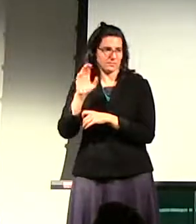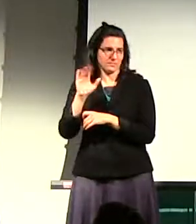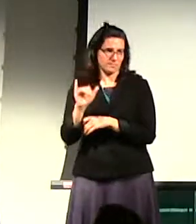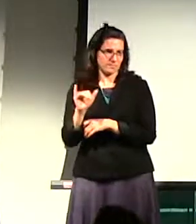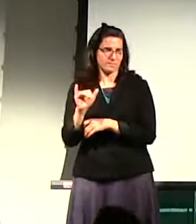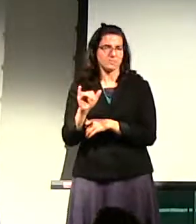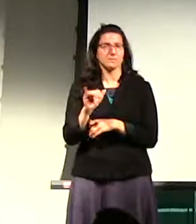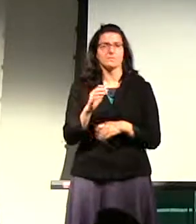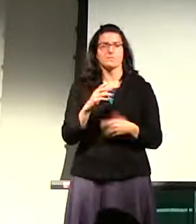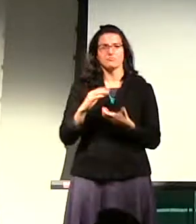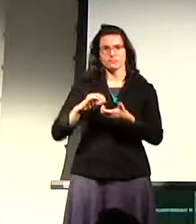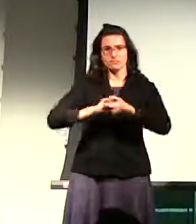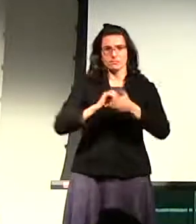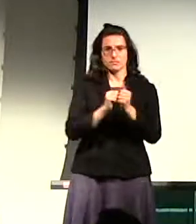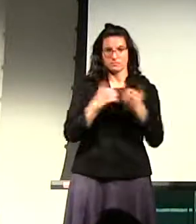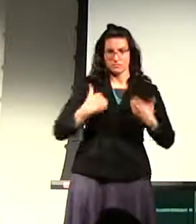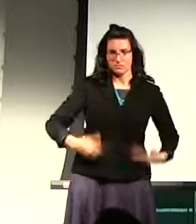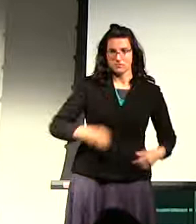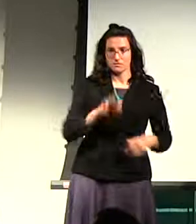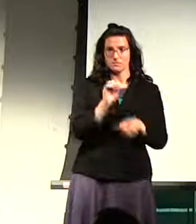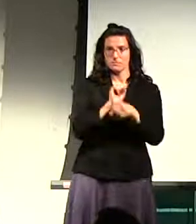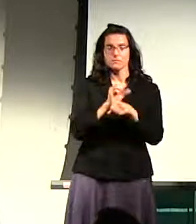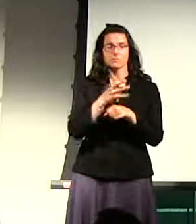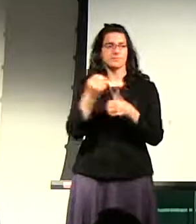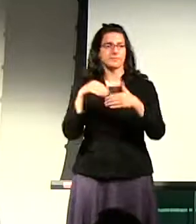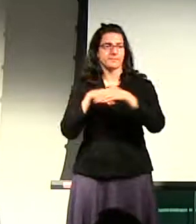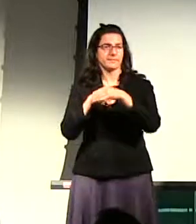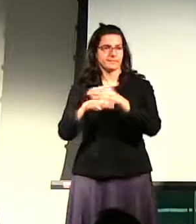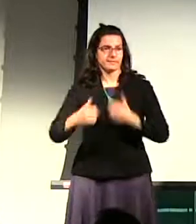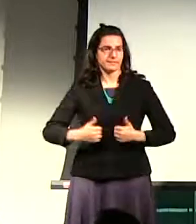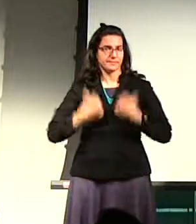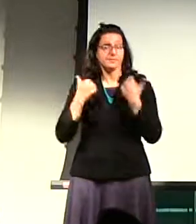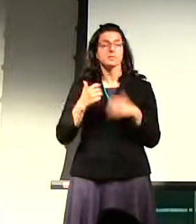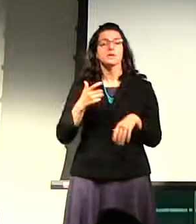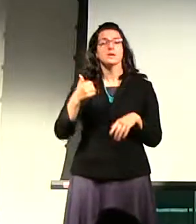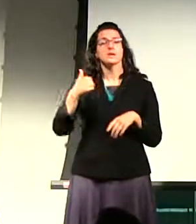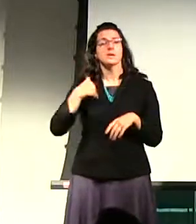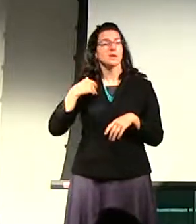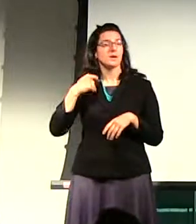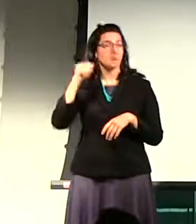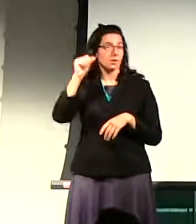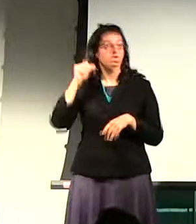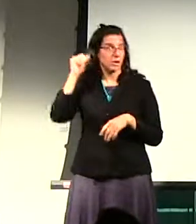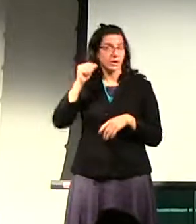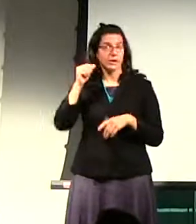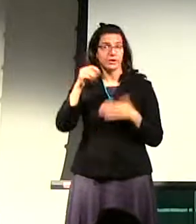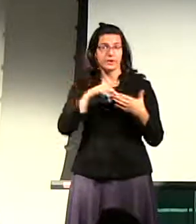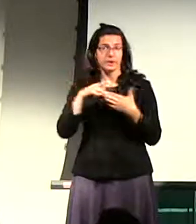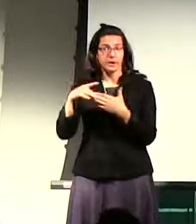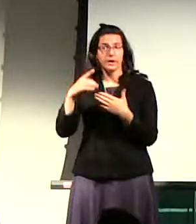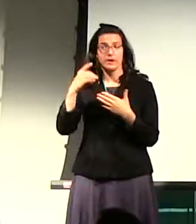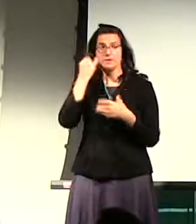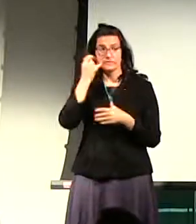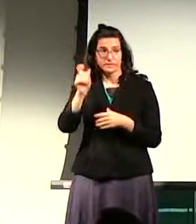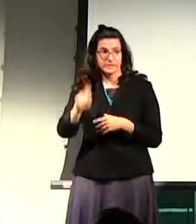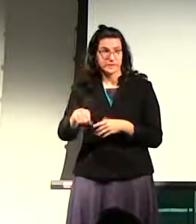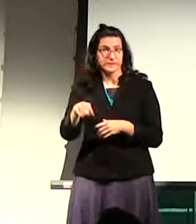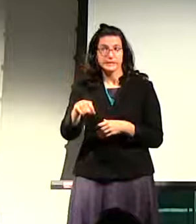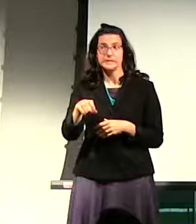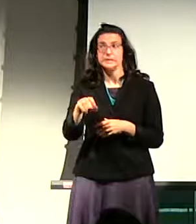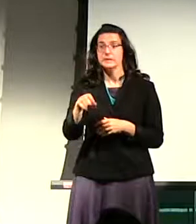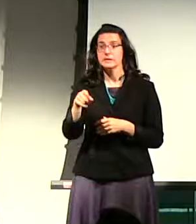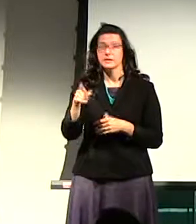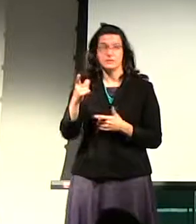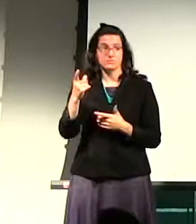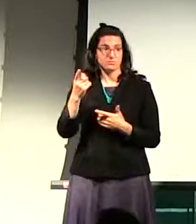and Access Living. There are auditory guides for anyone who wants one. Just raise your hand. There